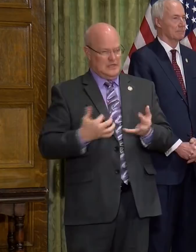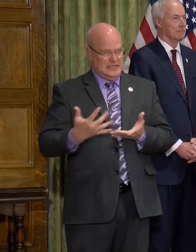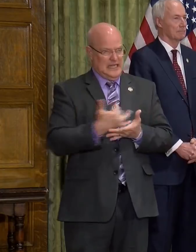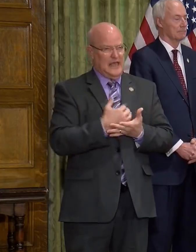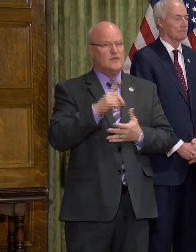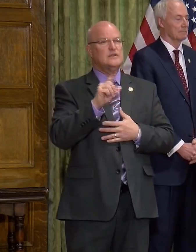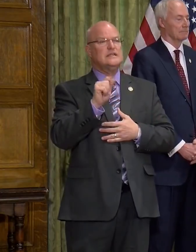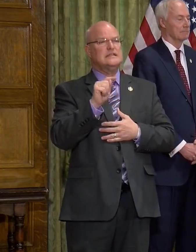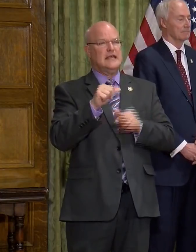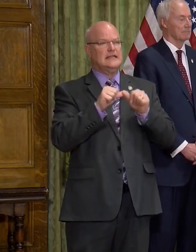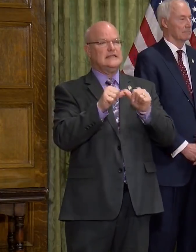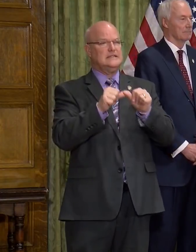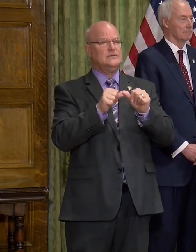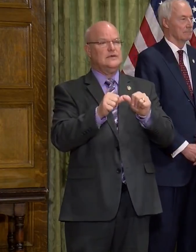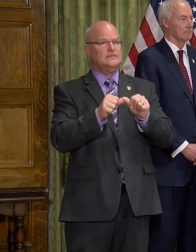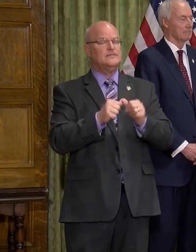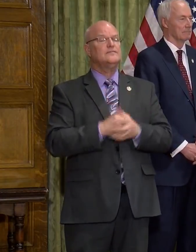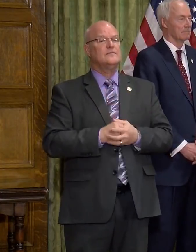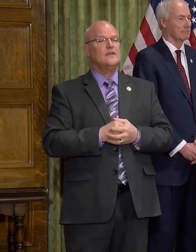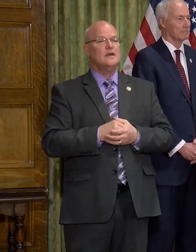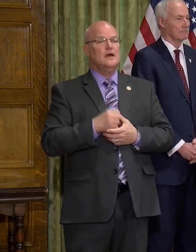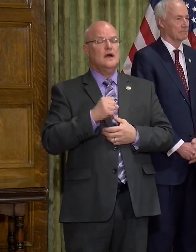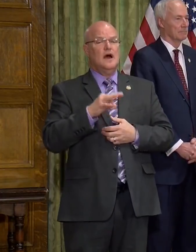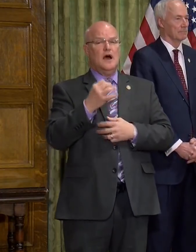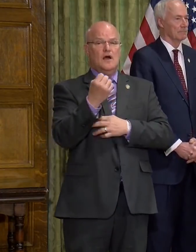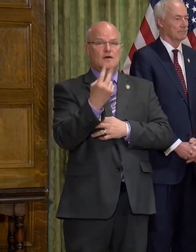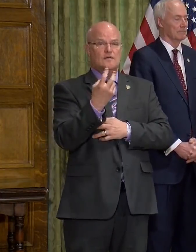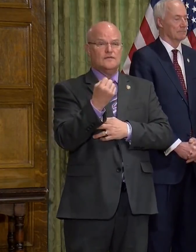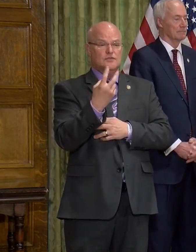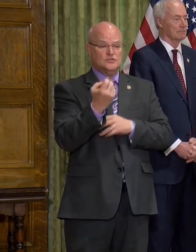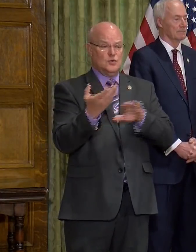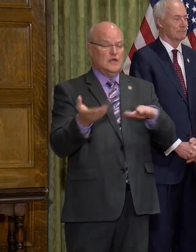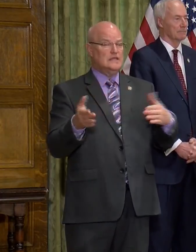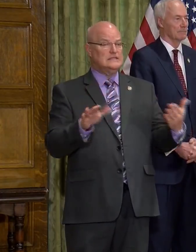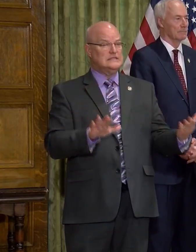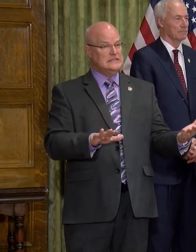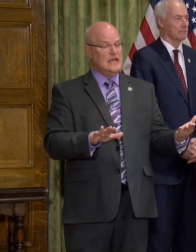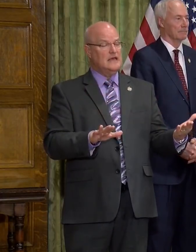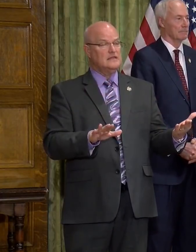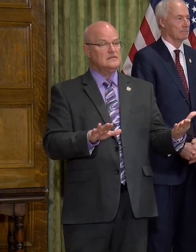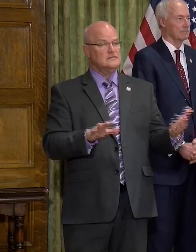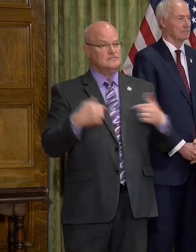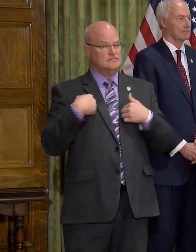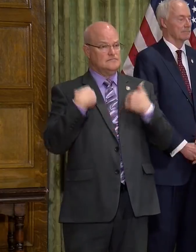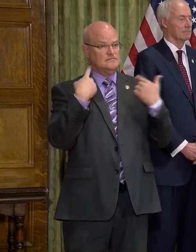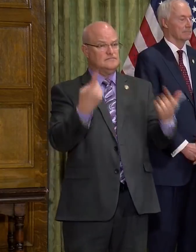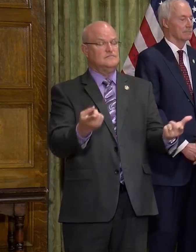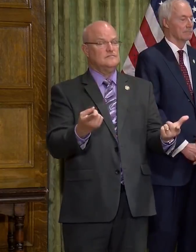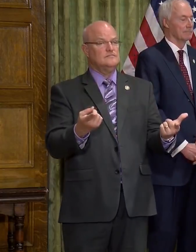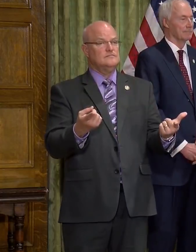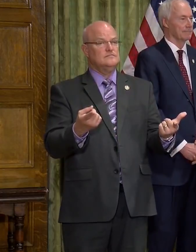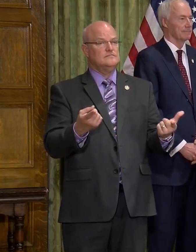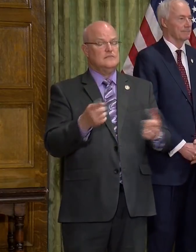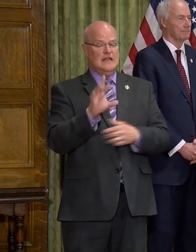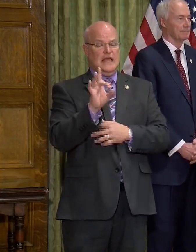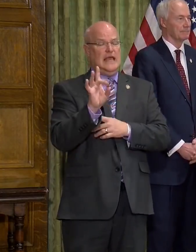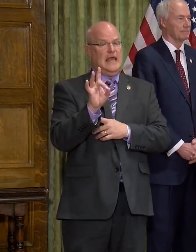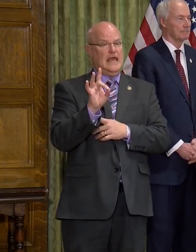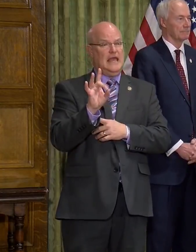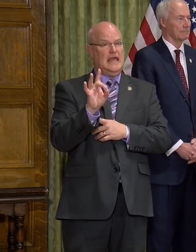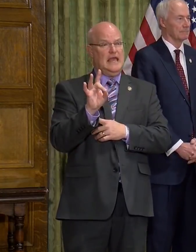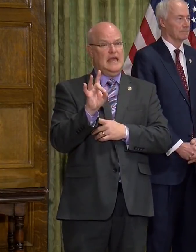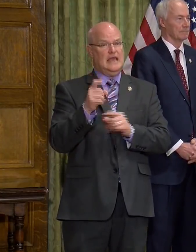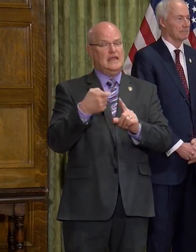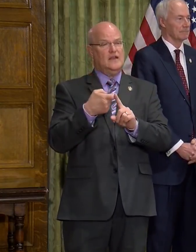data on that. Of our 12 deaths, a total of 8 of those